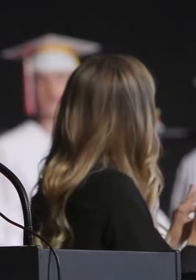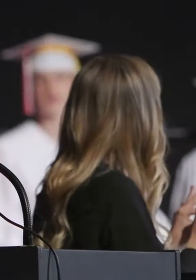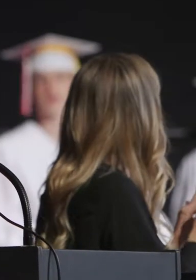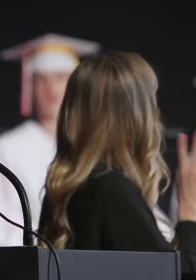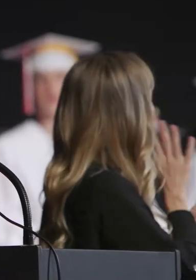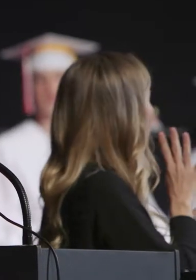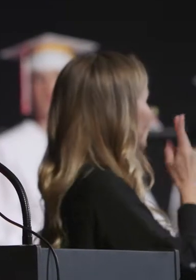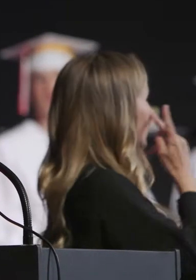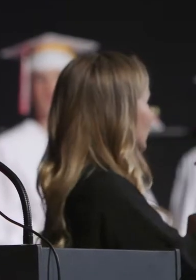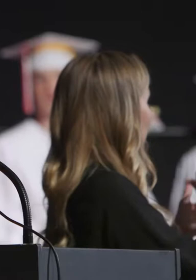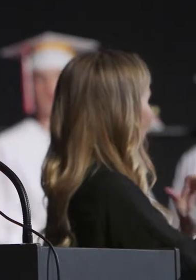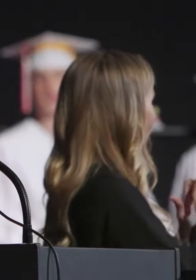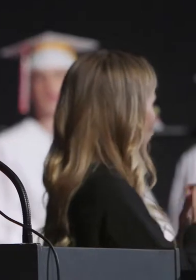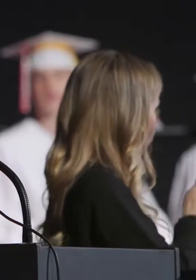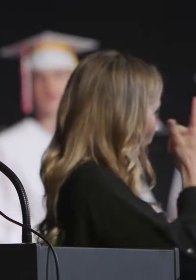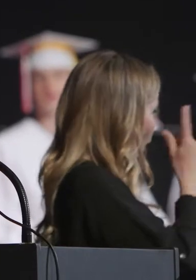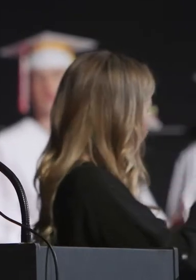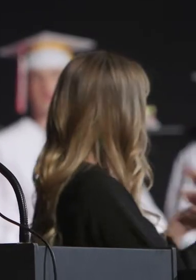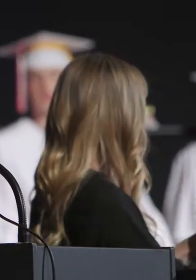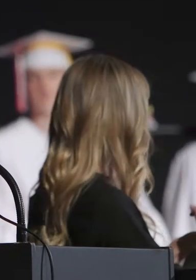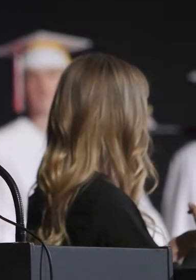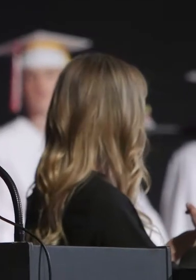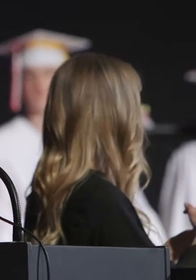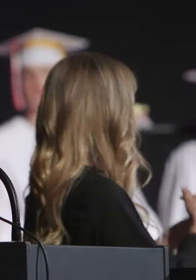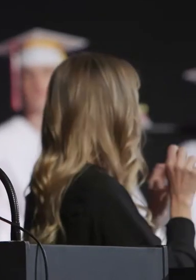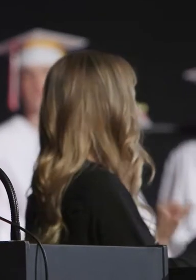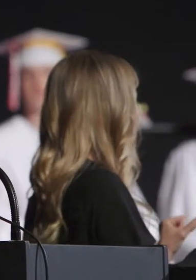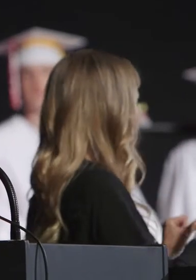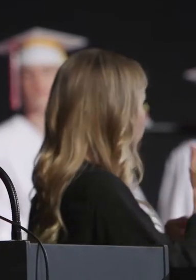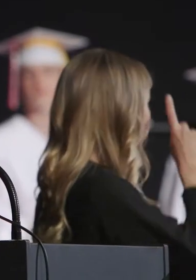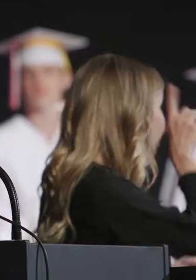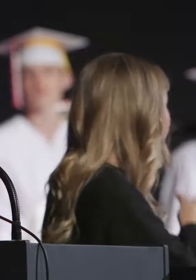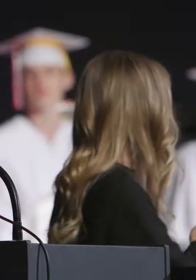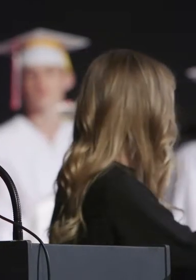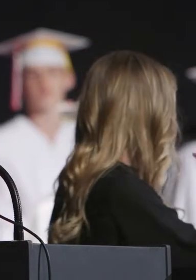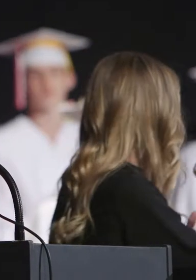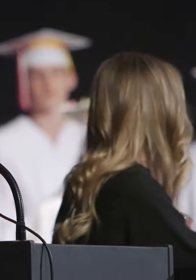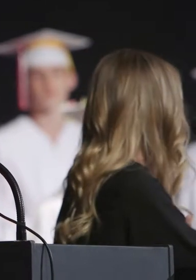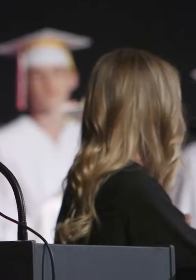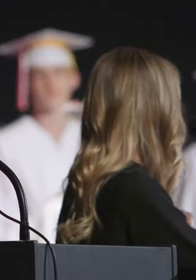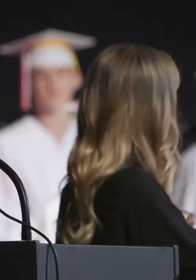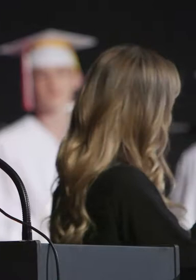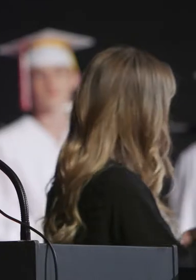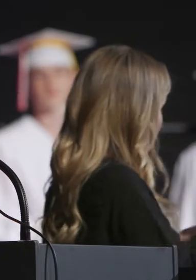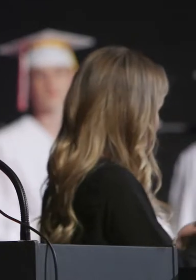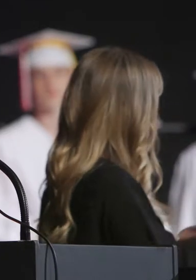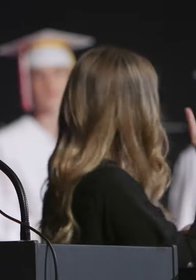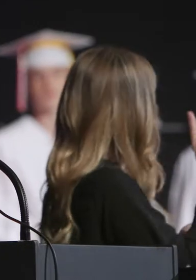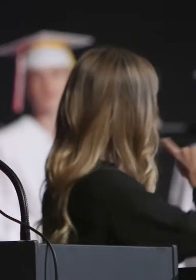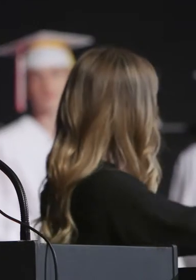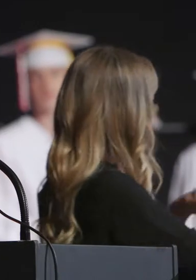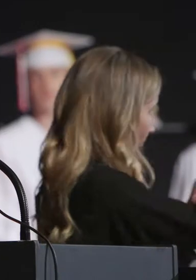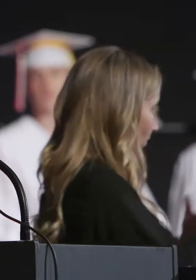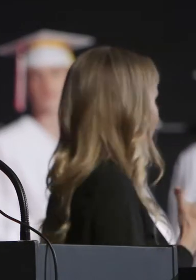to interpret the world, and everything they do is subject to these biases. A few weeks ago, Principal Earhart informed me I would be given the opportunity to